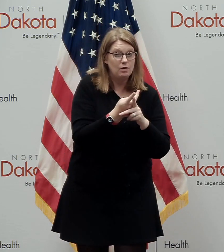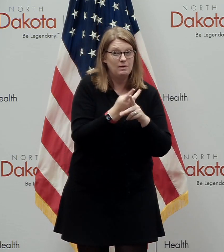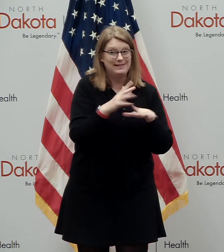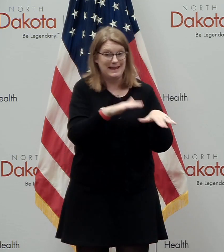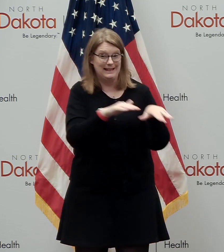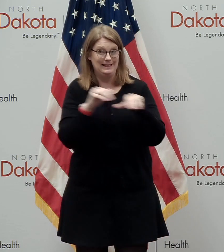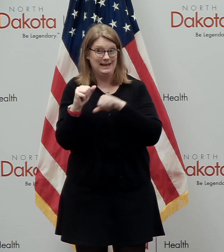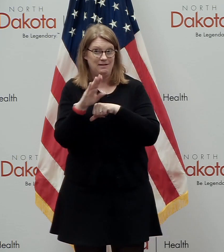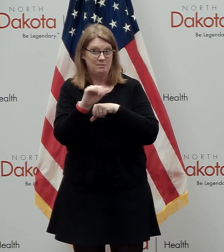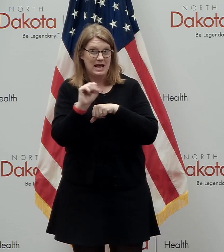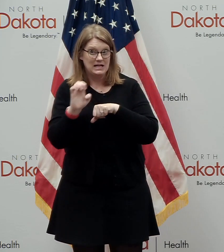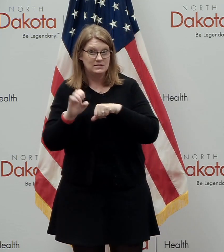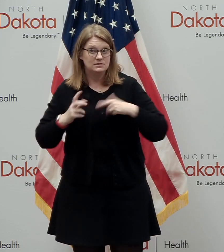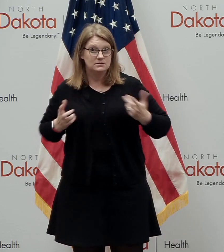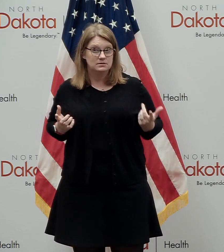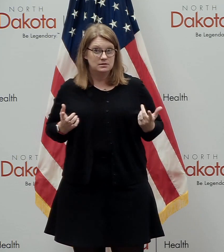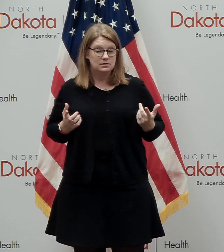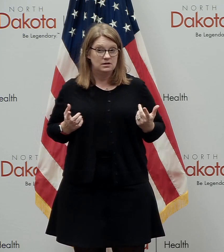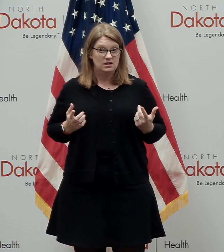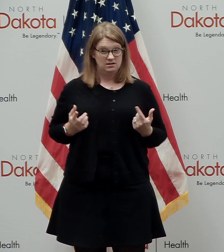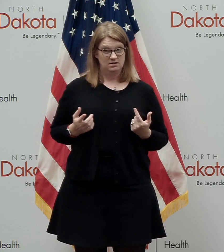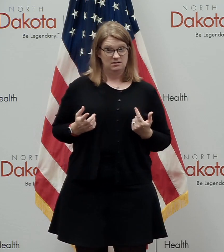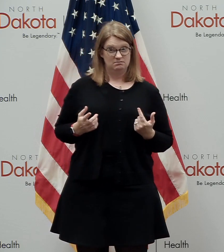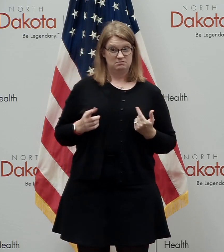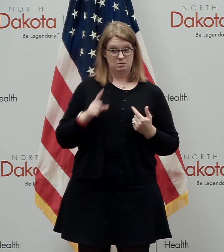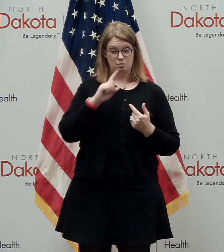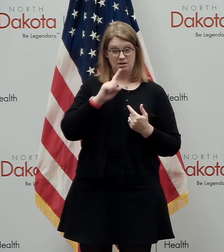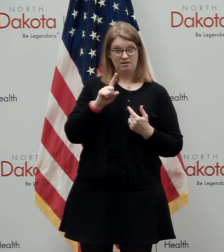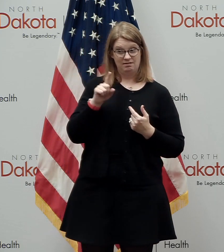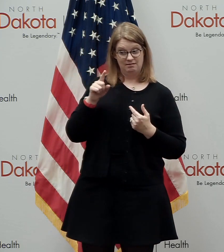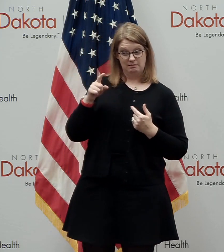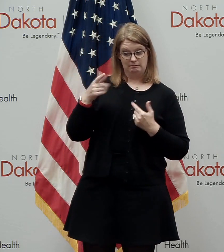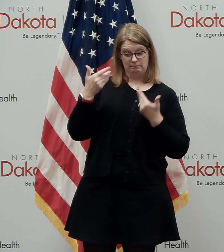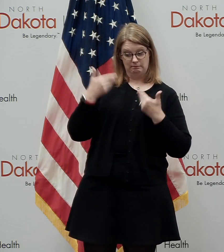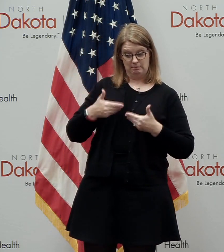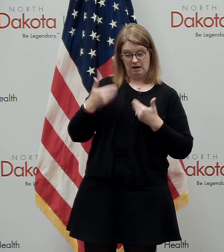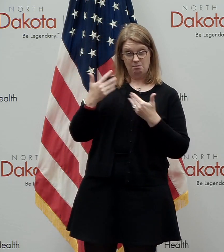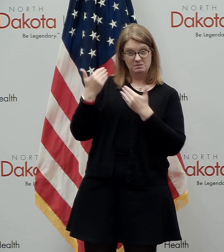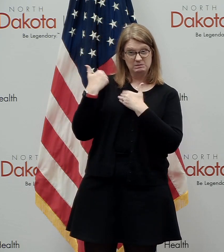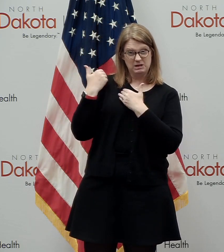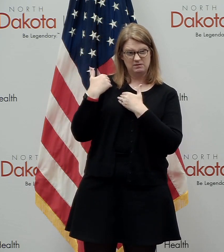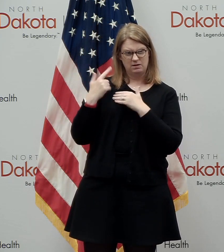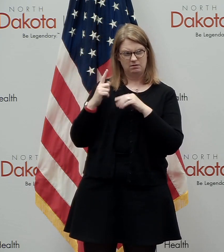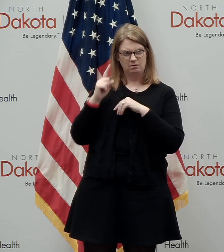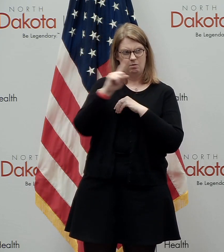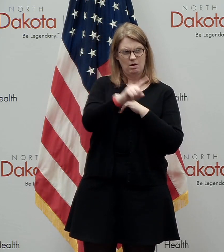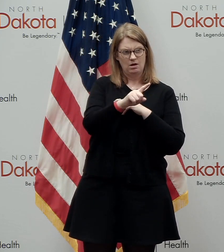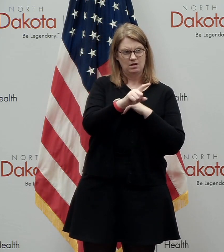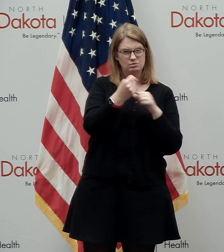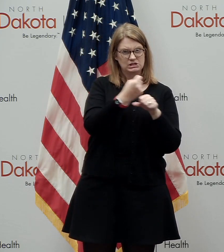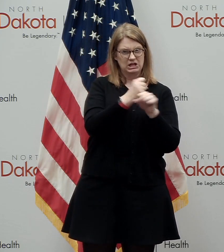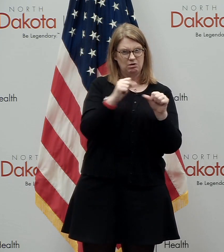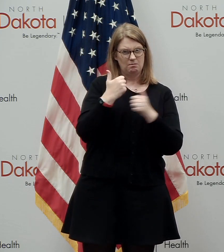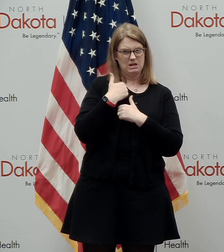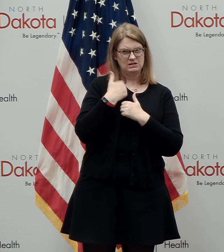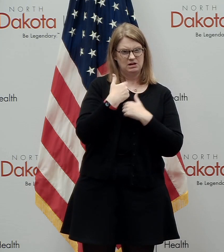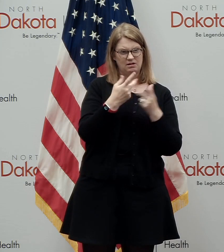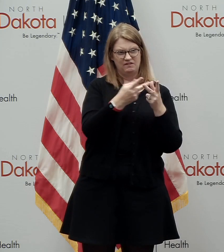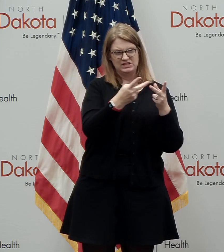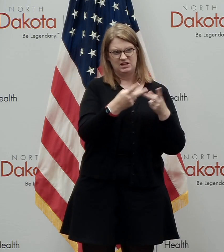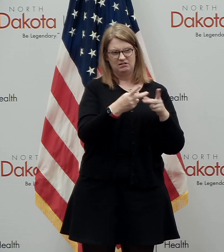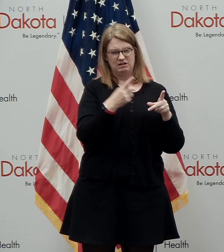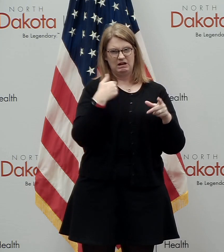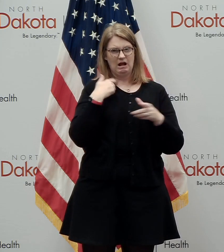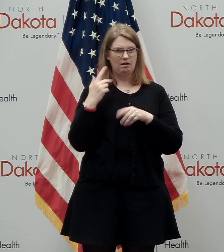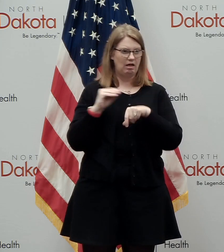base, because they know that they don't want to be the individual that brings COVID back onto a secure military facility. So if you see someone wearing